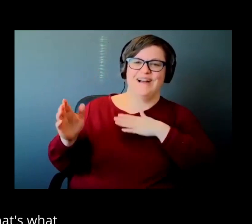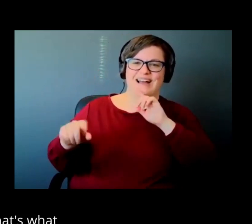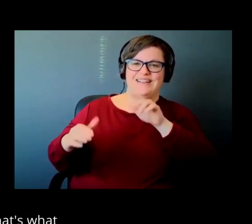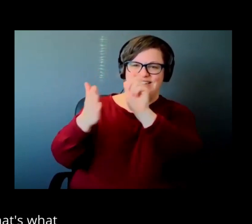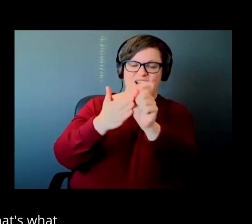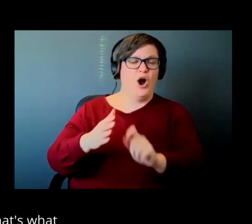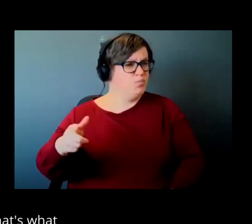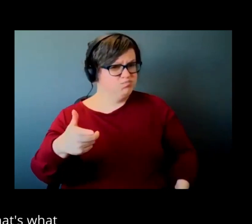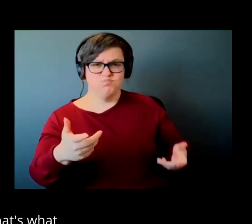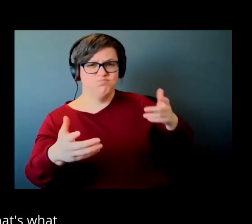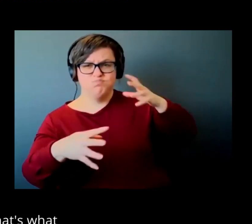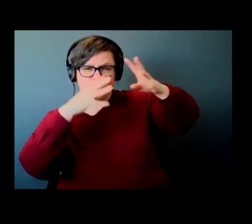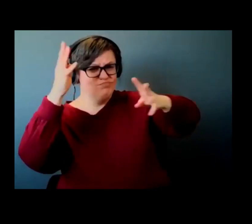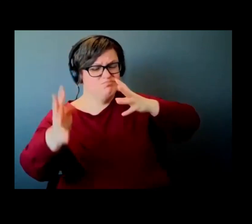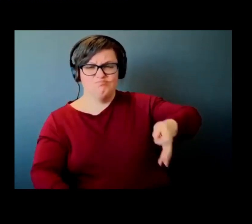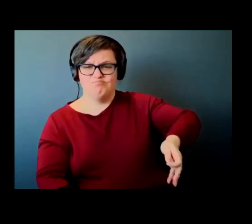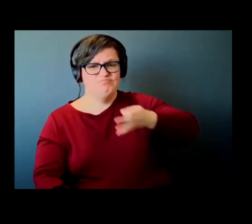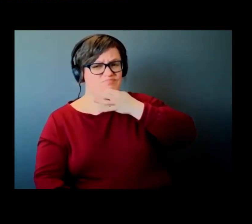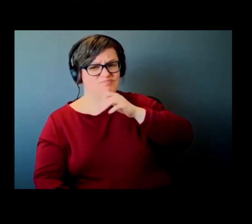I'm talking about, innovation.